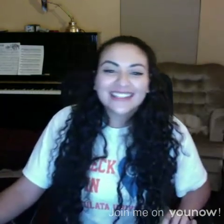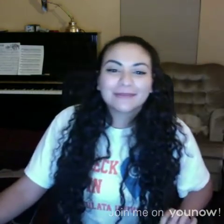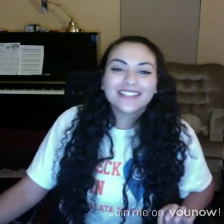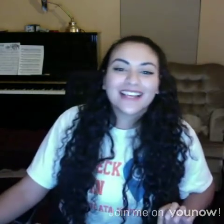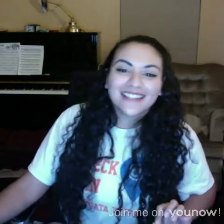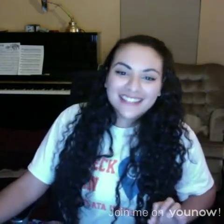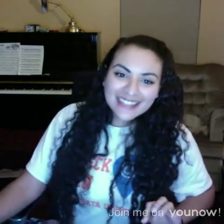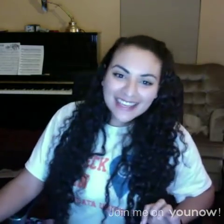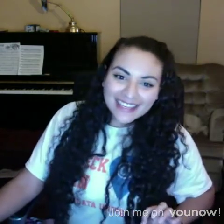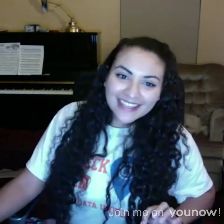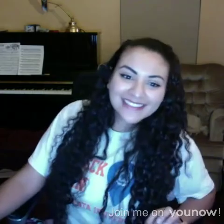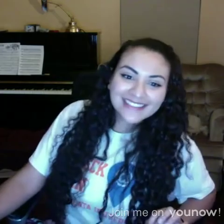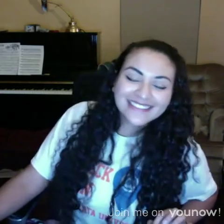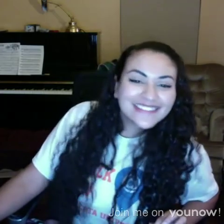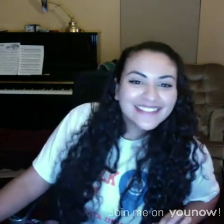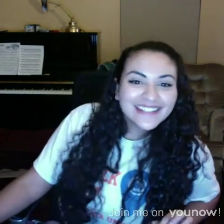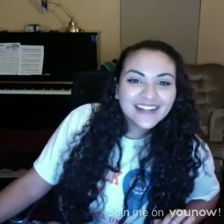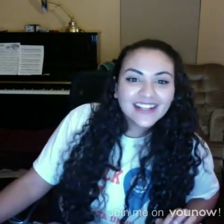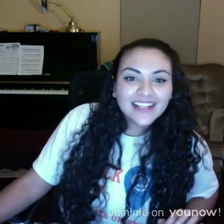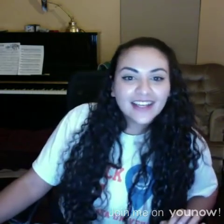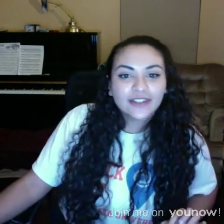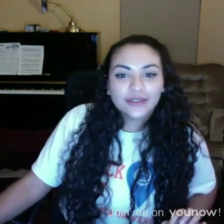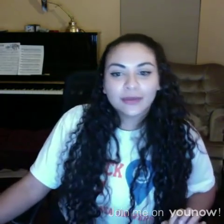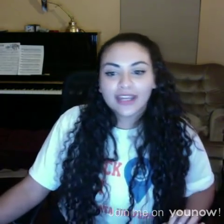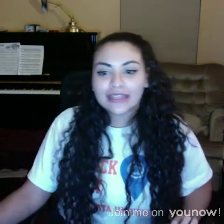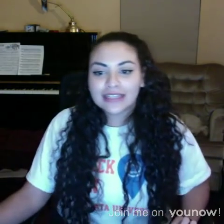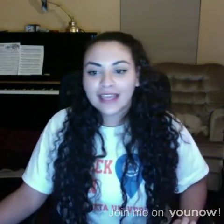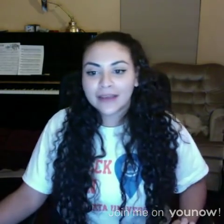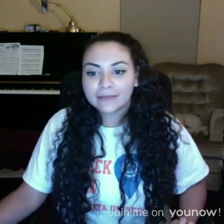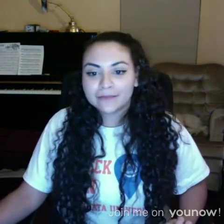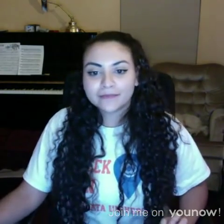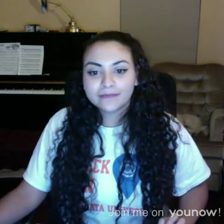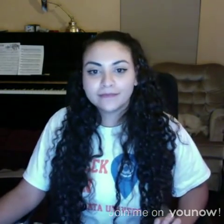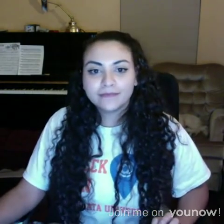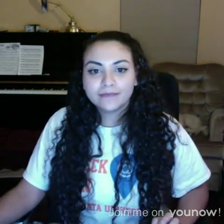you in a split second. Key. Are you sure you want to end? Yes, I am.